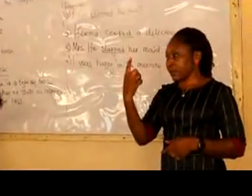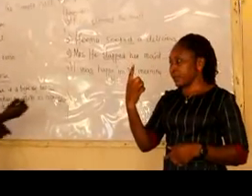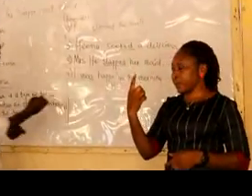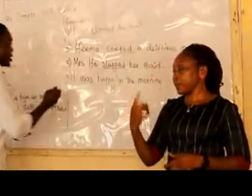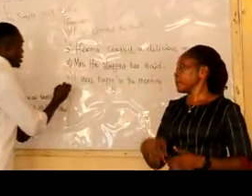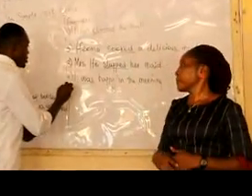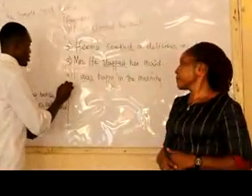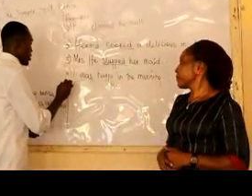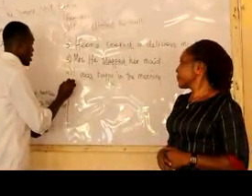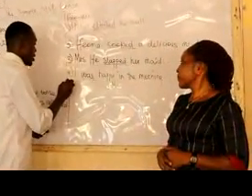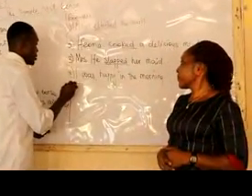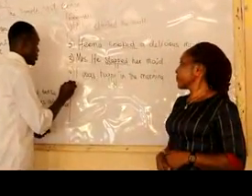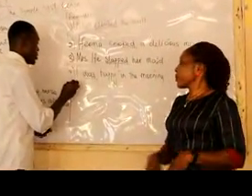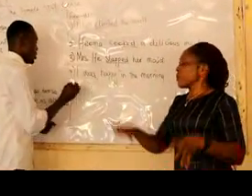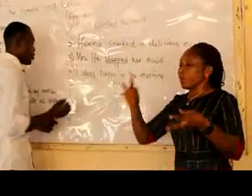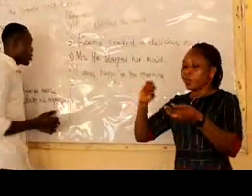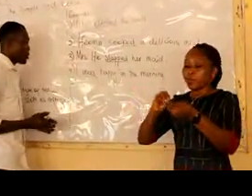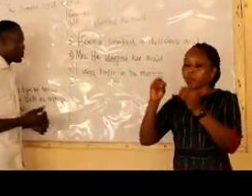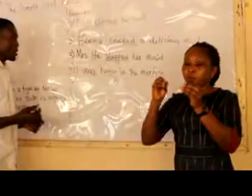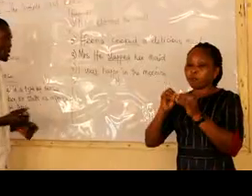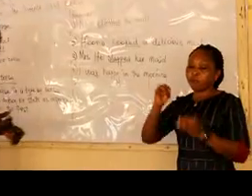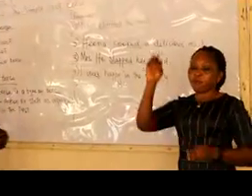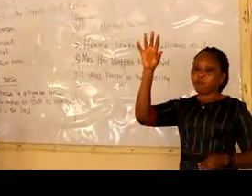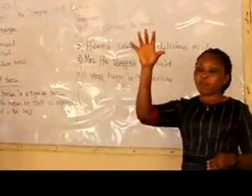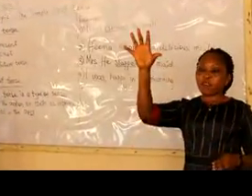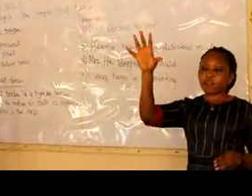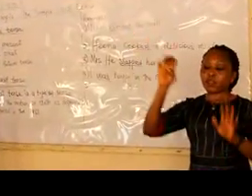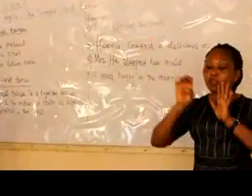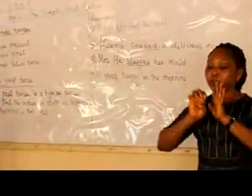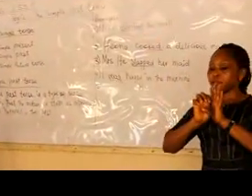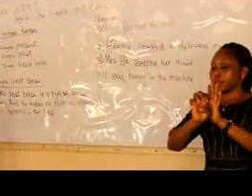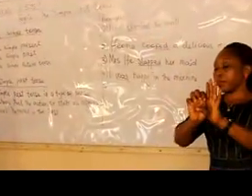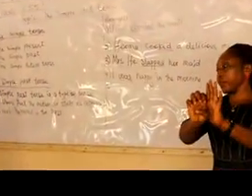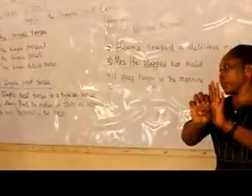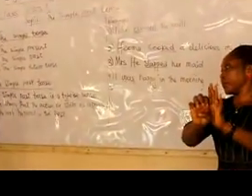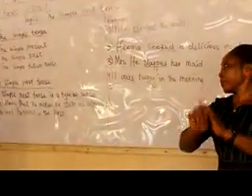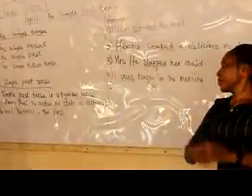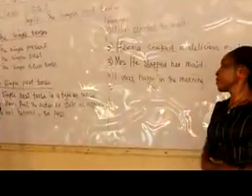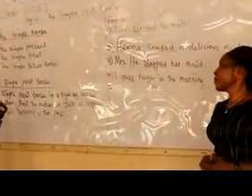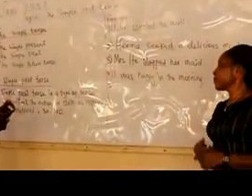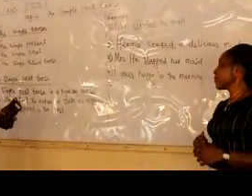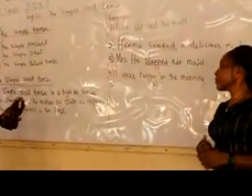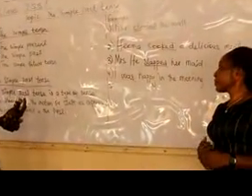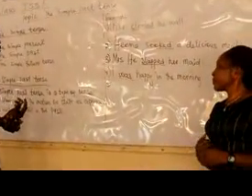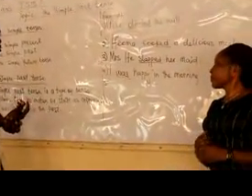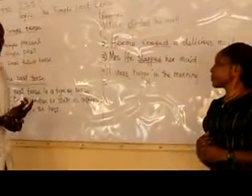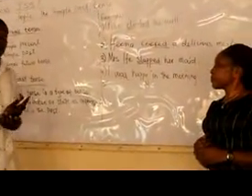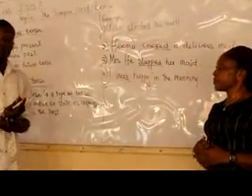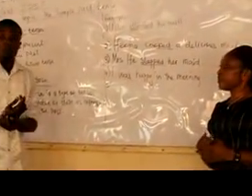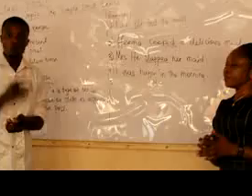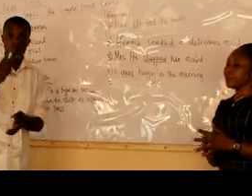now, let's go ahead with one or two more examples before I give you exercises, which I expect